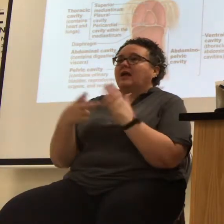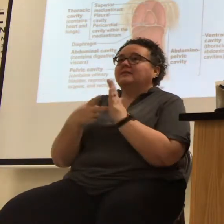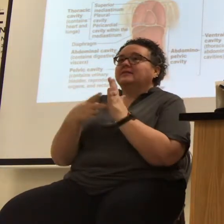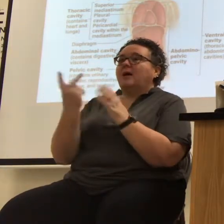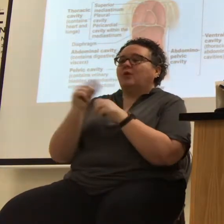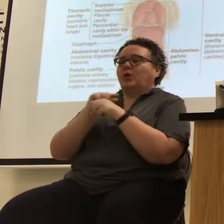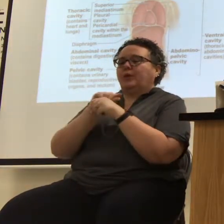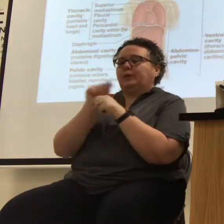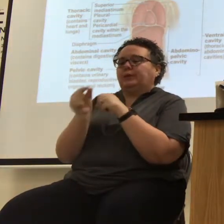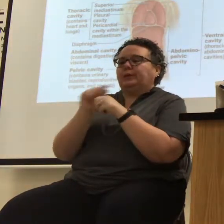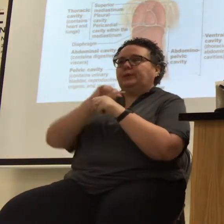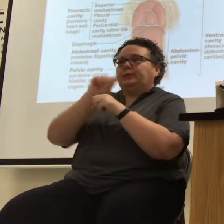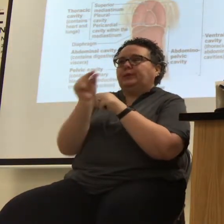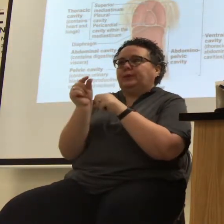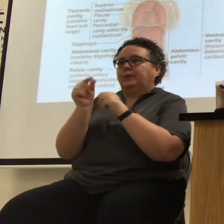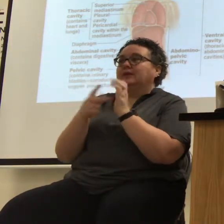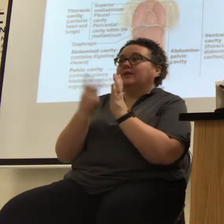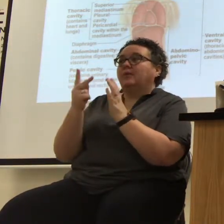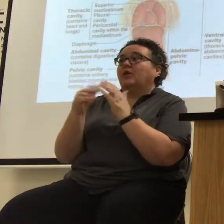double layered